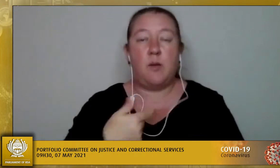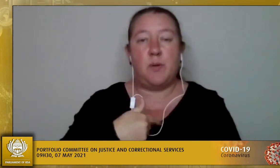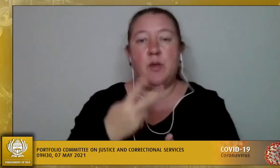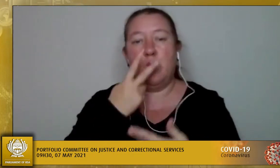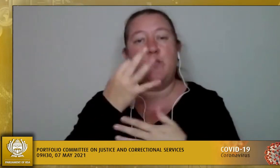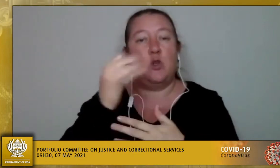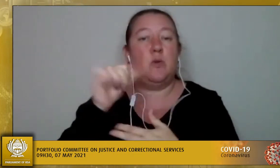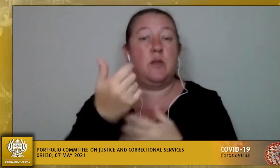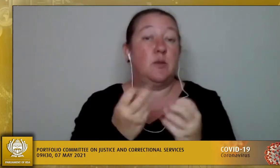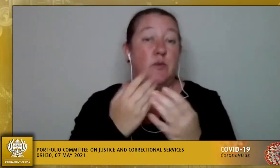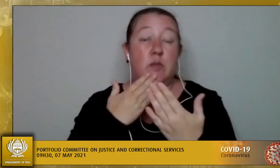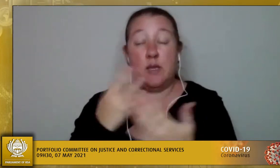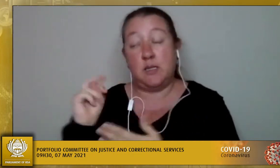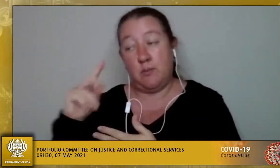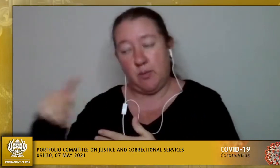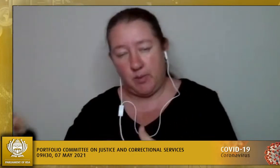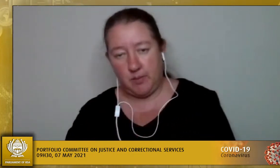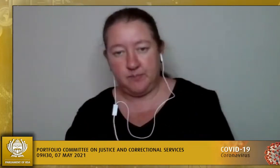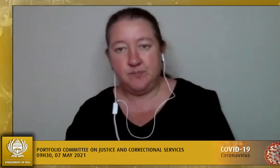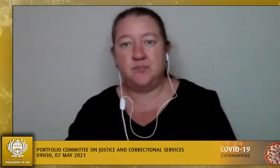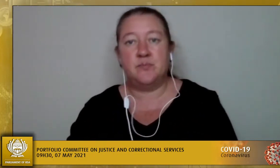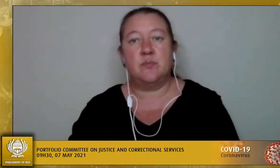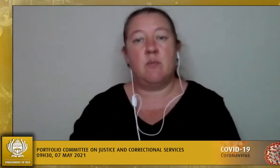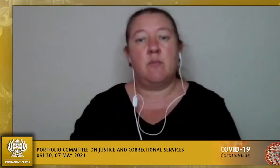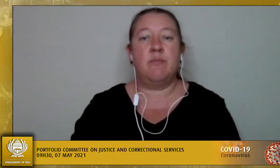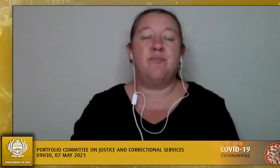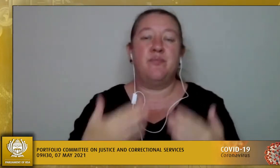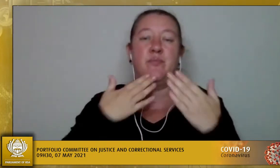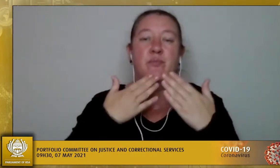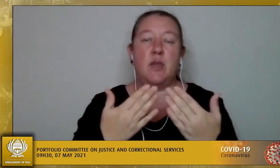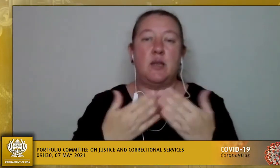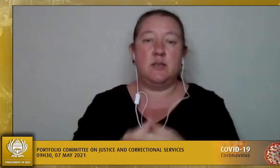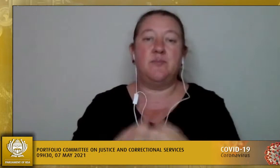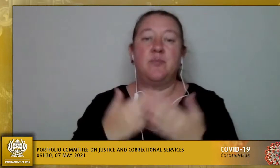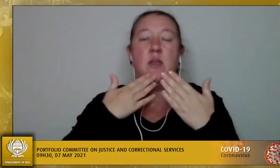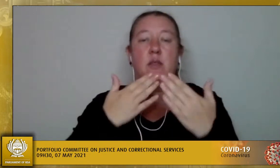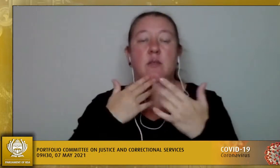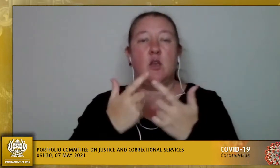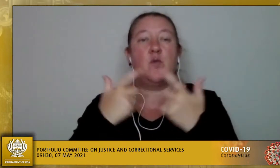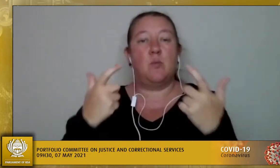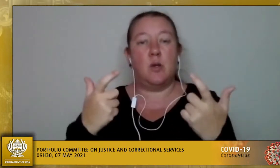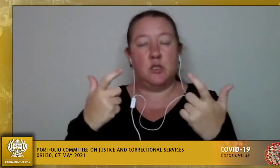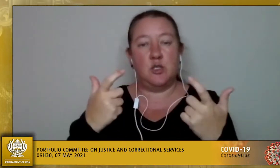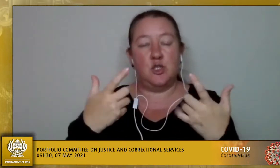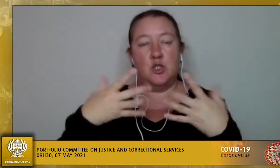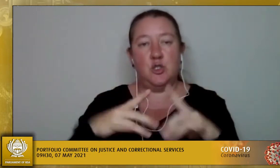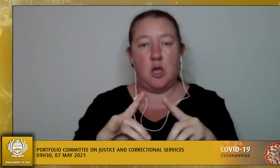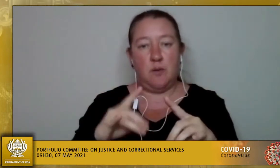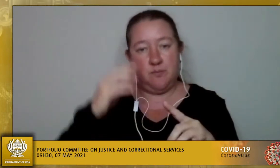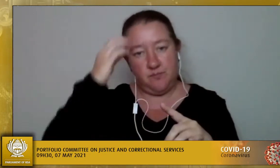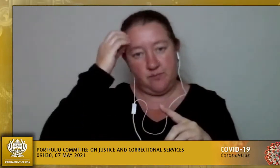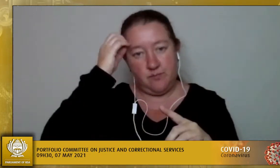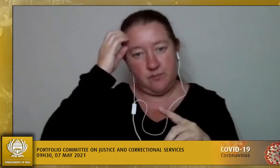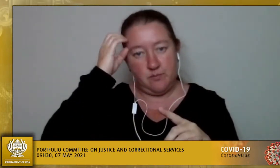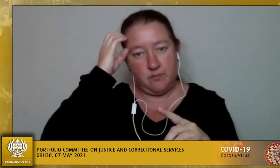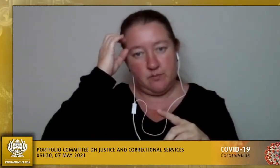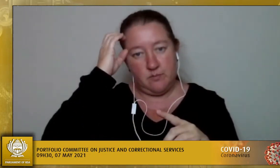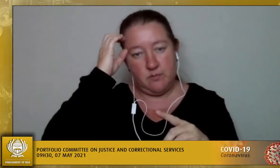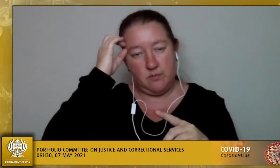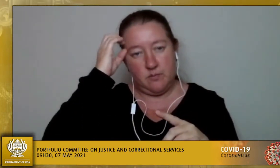forward to the next briefing thanks oh thank you very much and share um